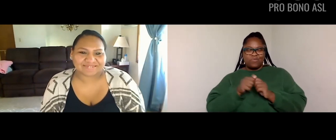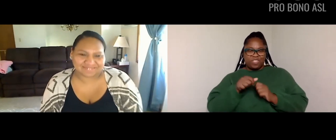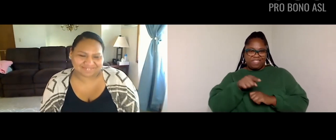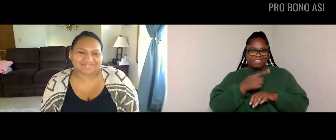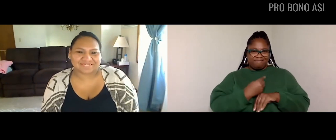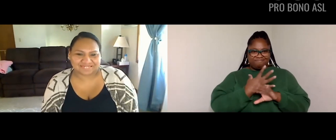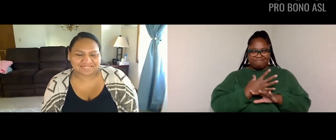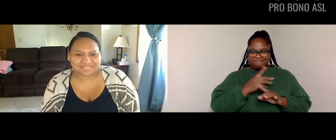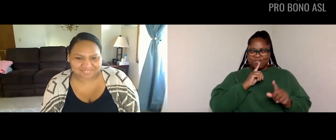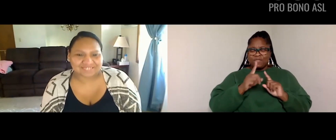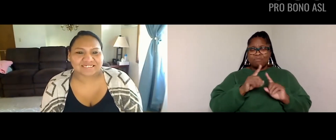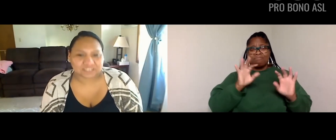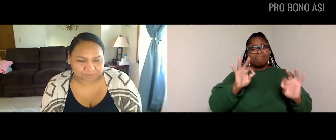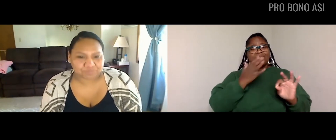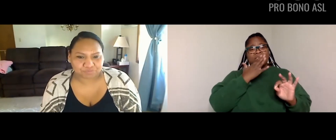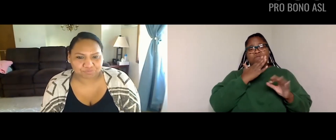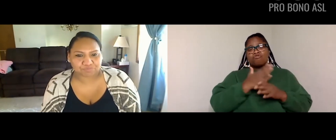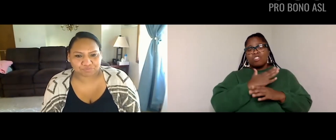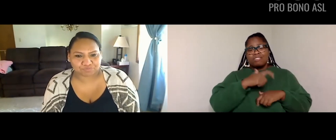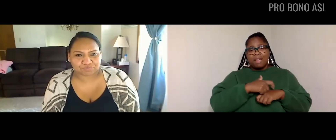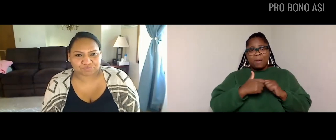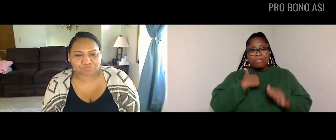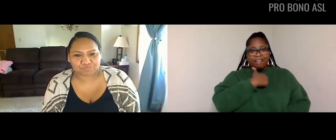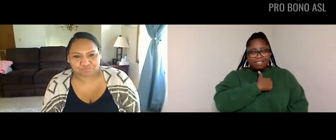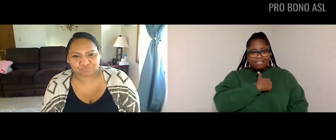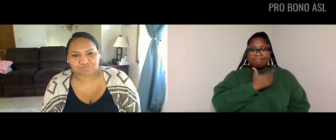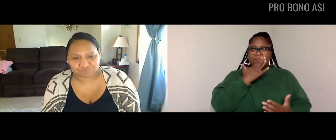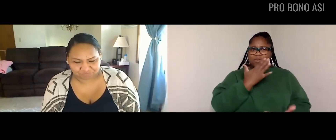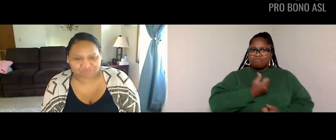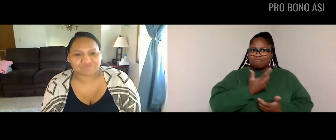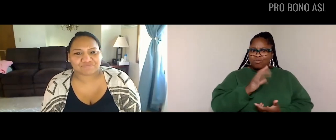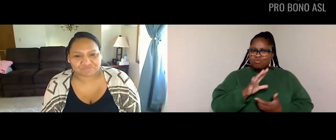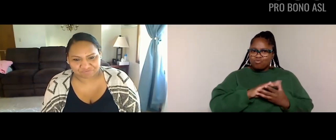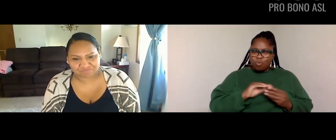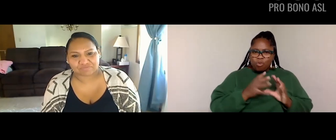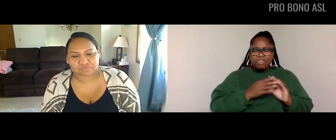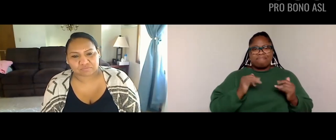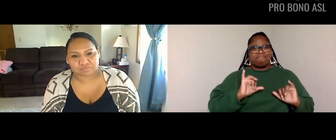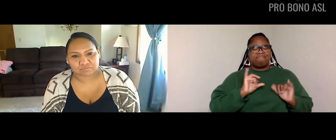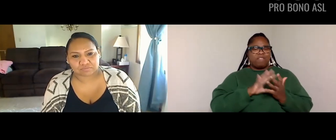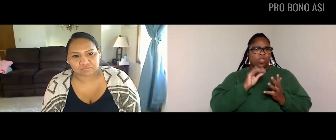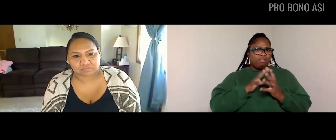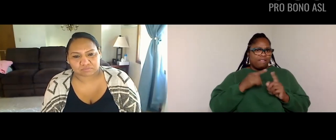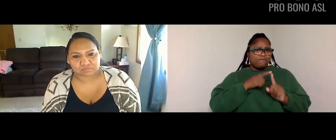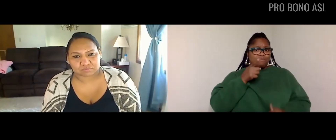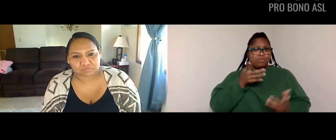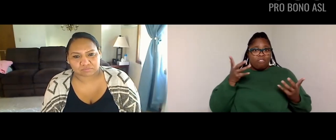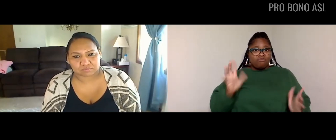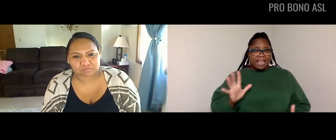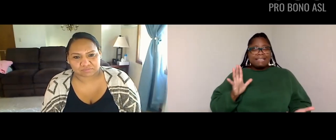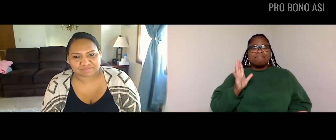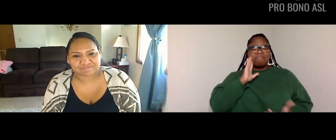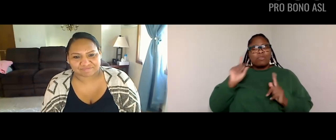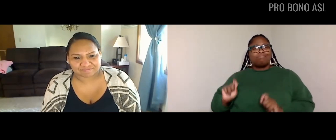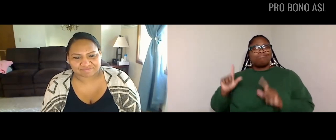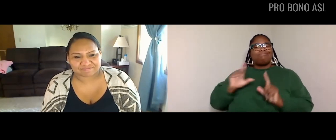So we'll add a tag at the end of this to make sure people know where to find you. So thank you for sharing your time with us. Thank you for telling us your story. I learned